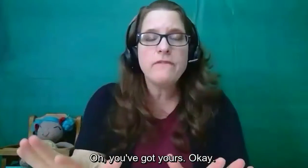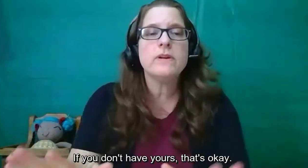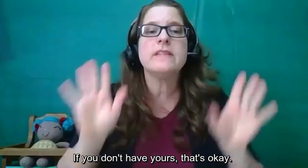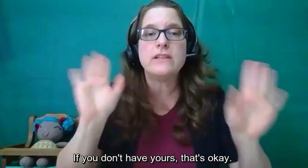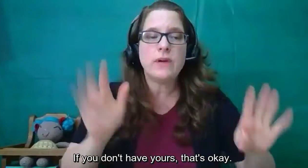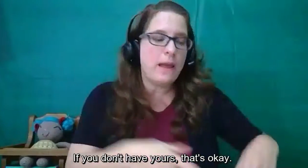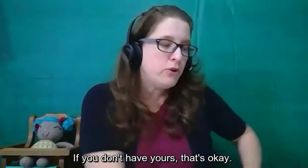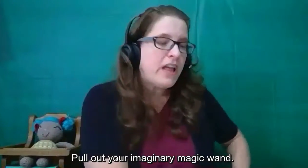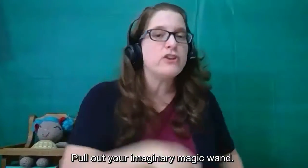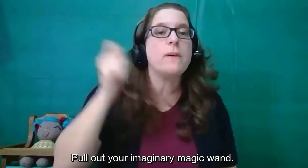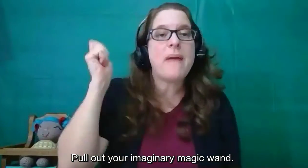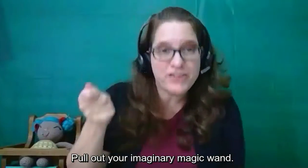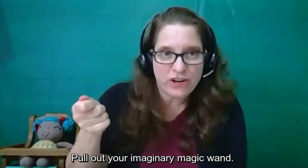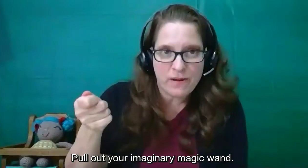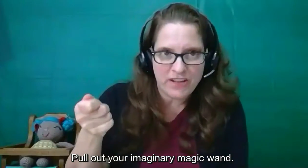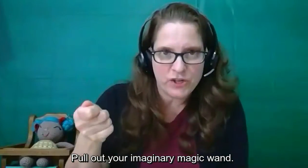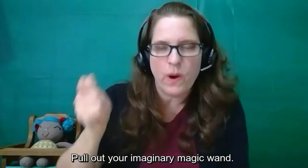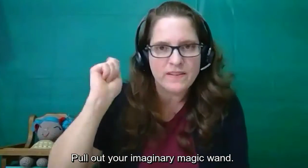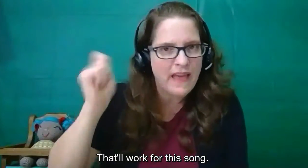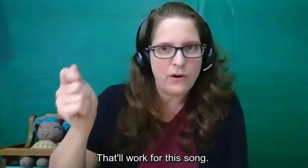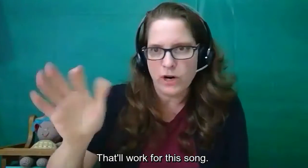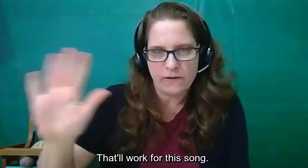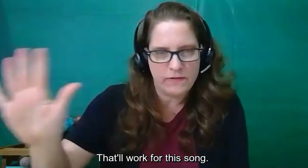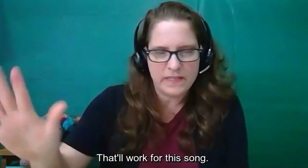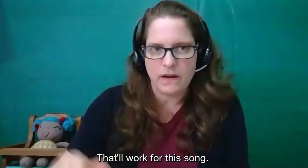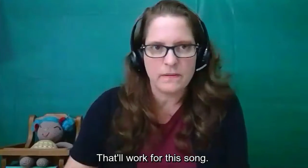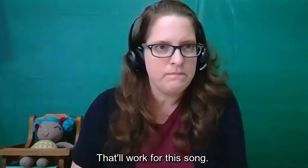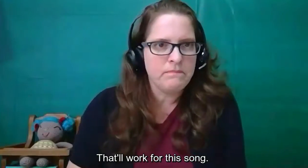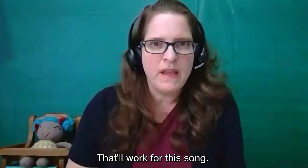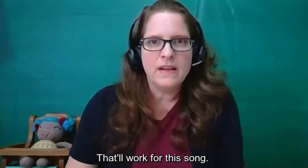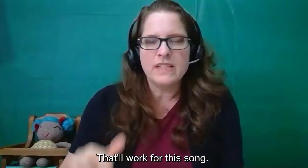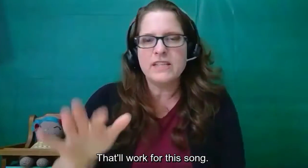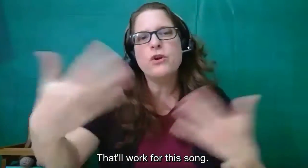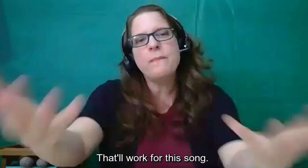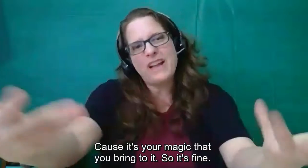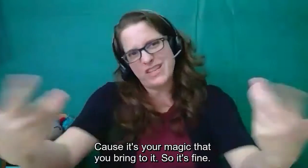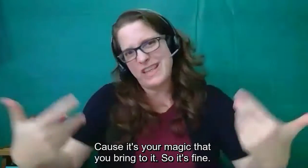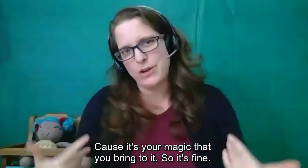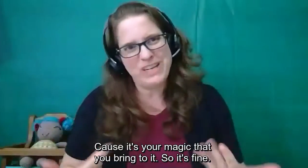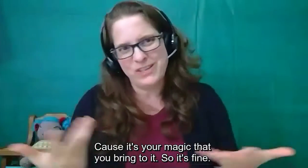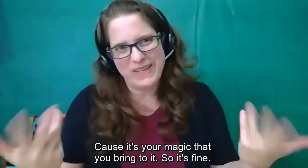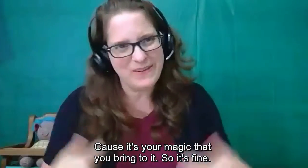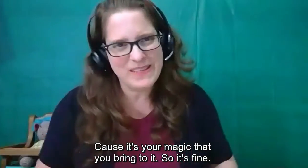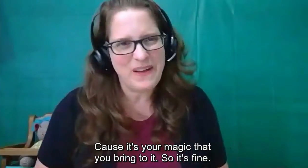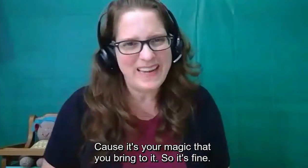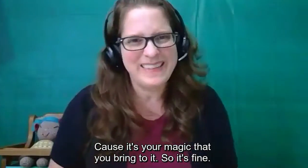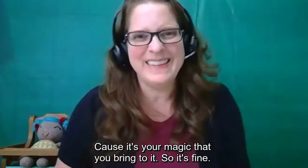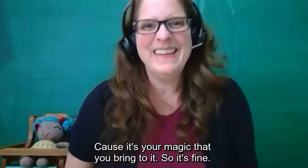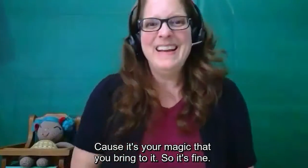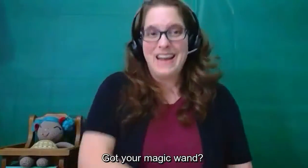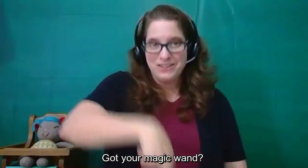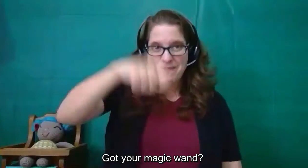yours, that's okay. Pull out your imaginary magic wands. That'll work for this song because it's your magic that you bring to it, so it's fine. Got your magic